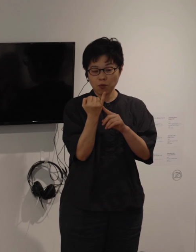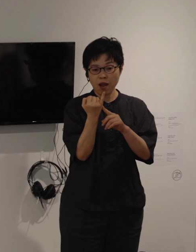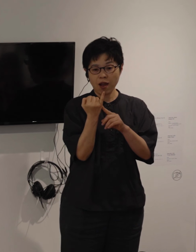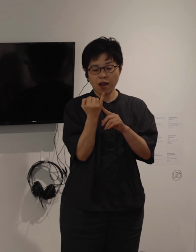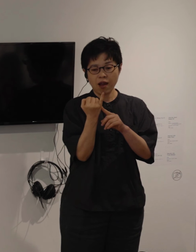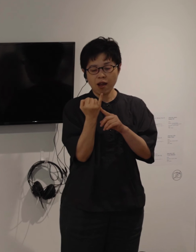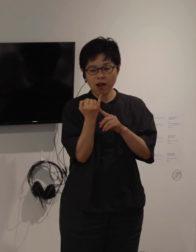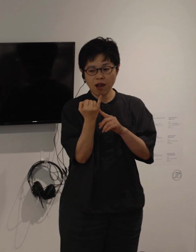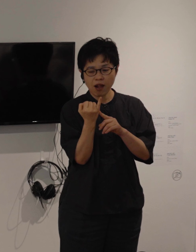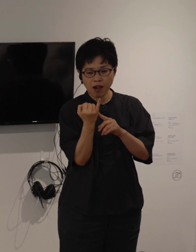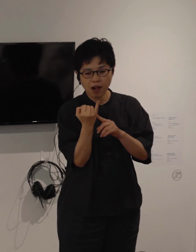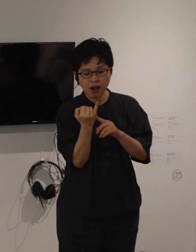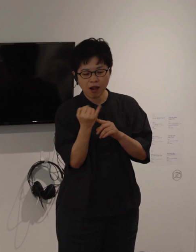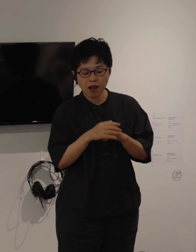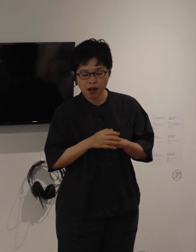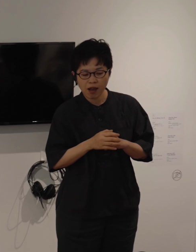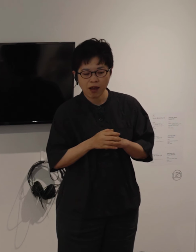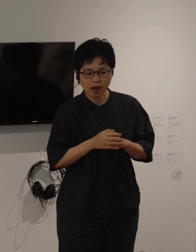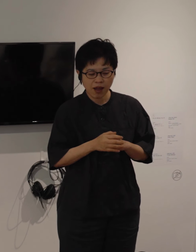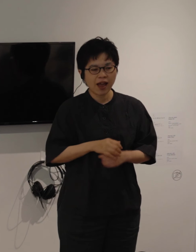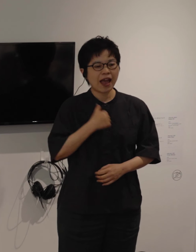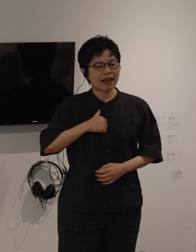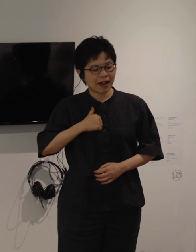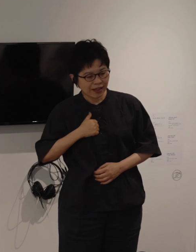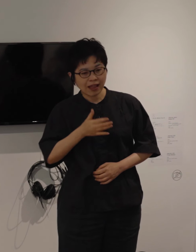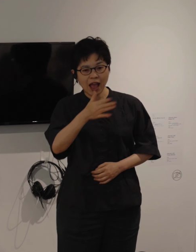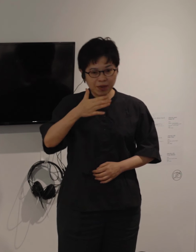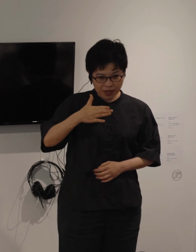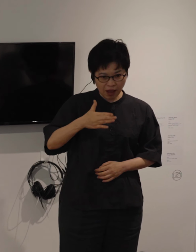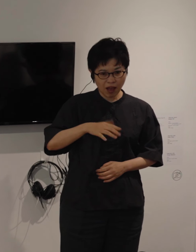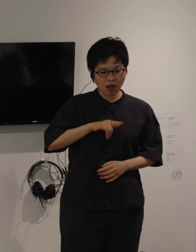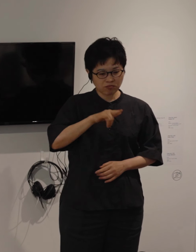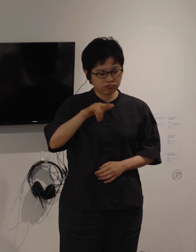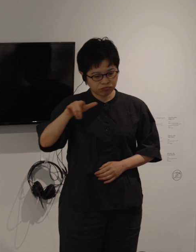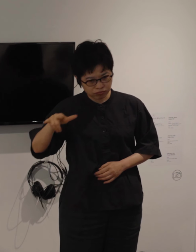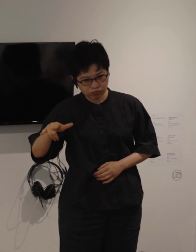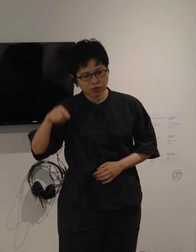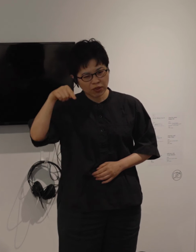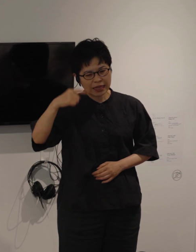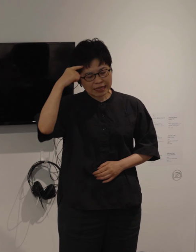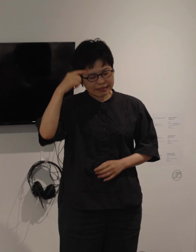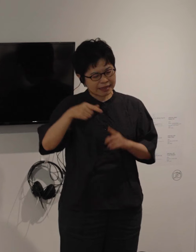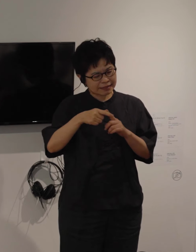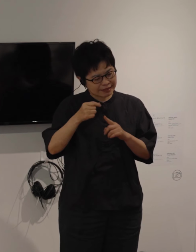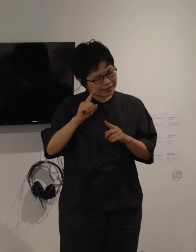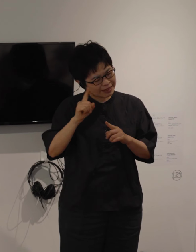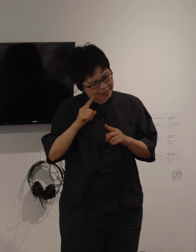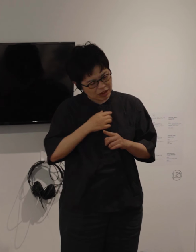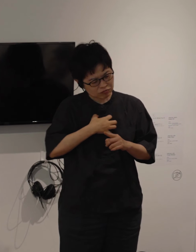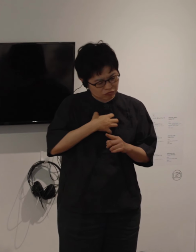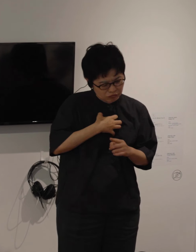off to Canada and America and said that these spiritual events happened in her life. And then when she came back to